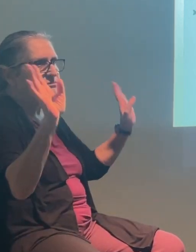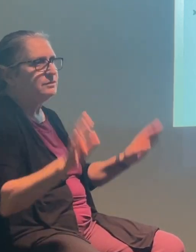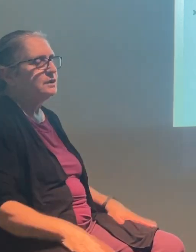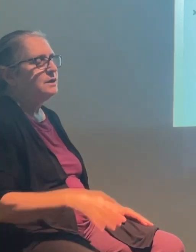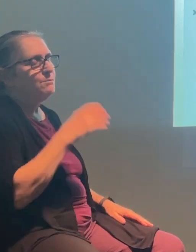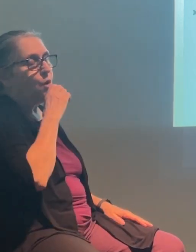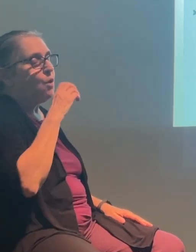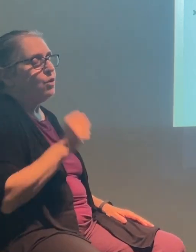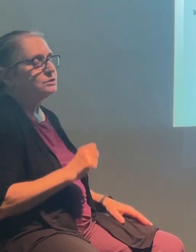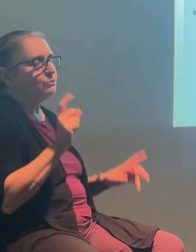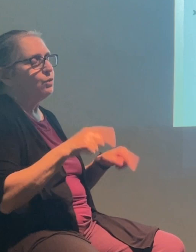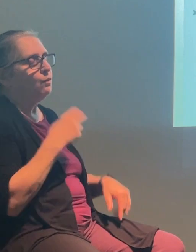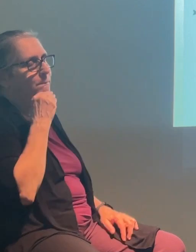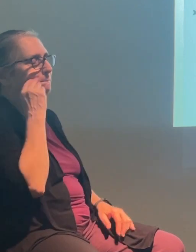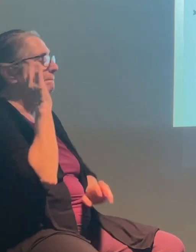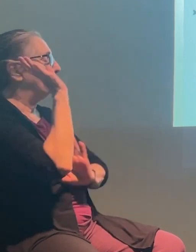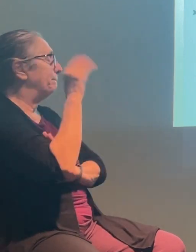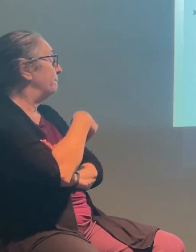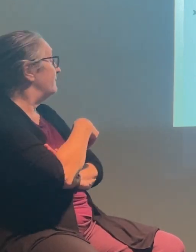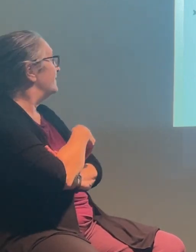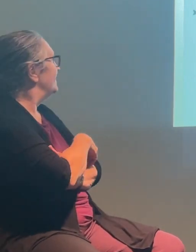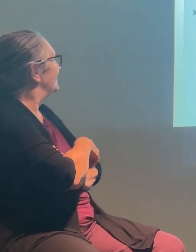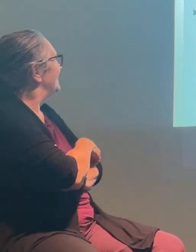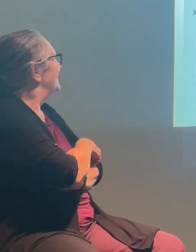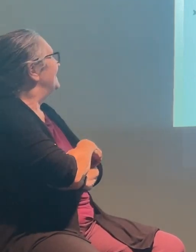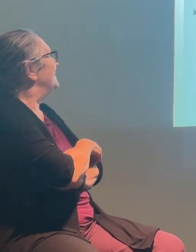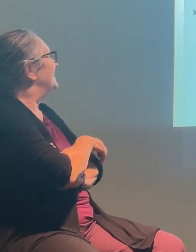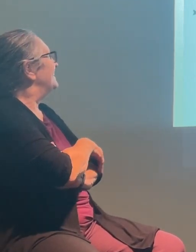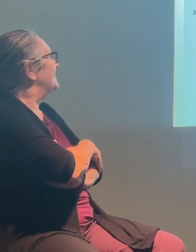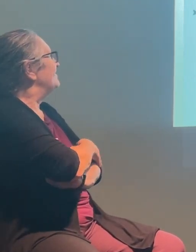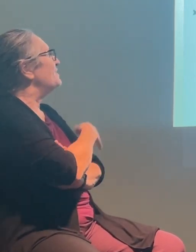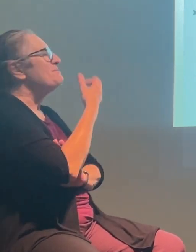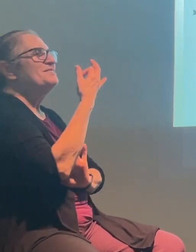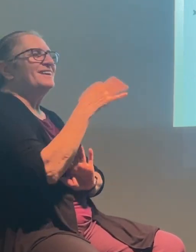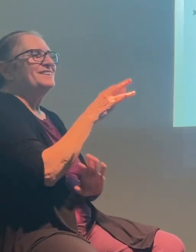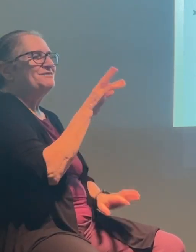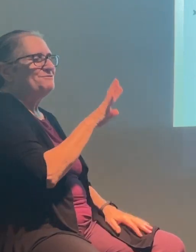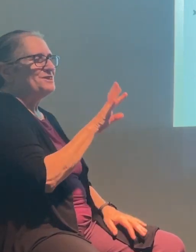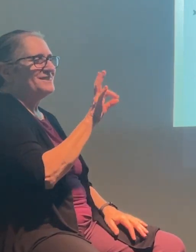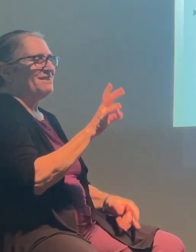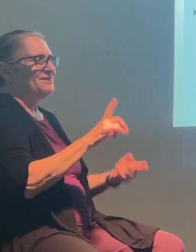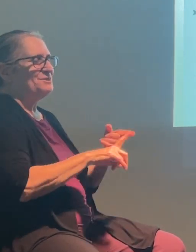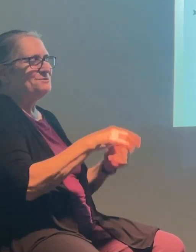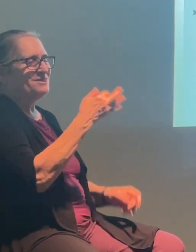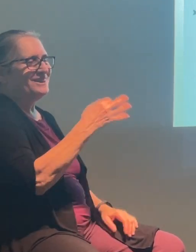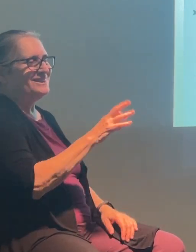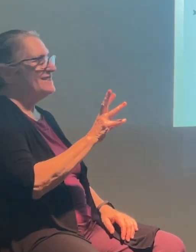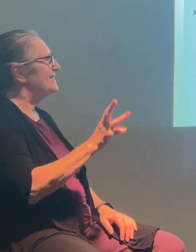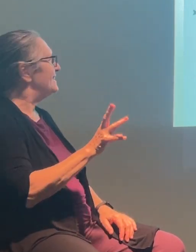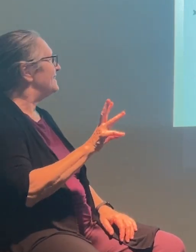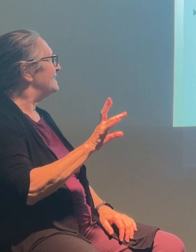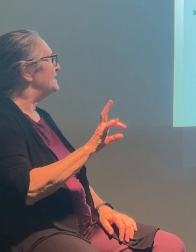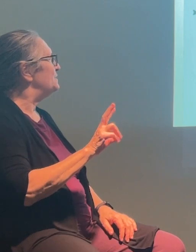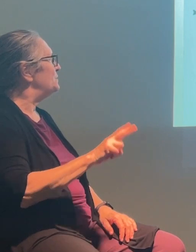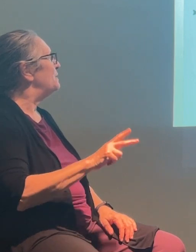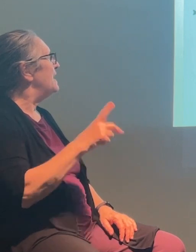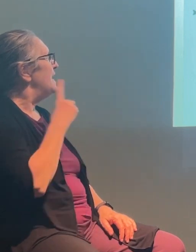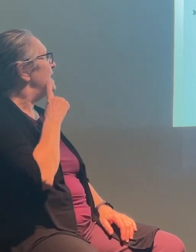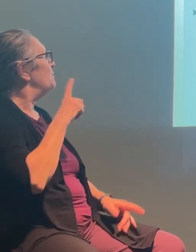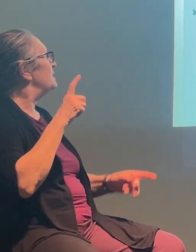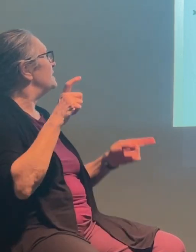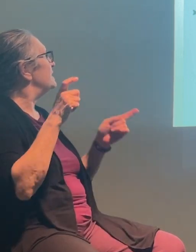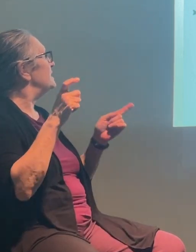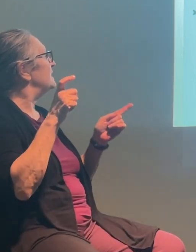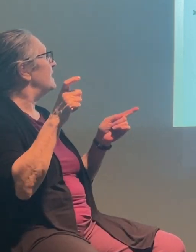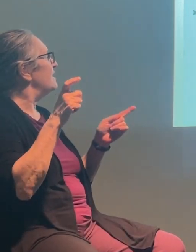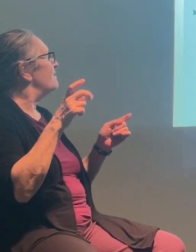old, I'm going home. But from 47 to 62, he was the curator of photography. And